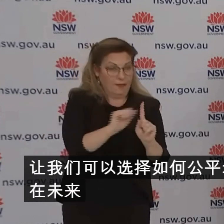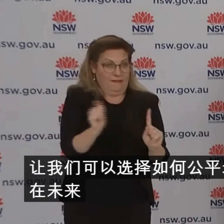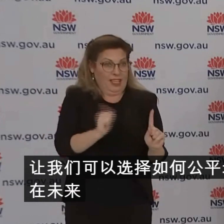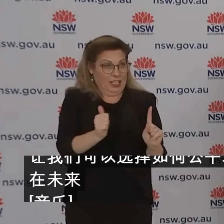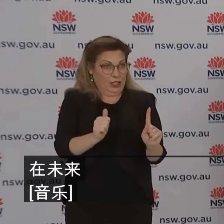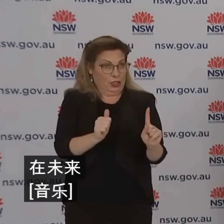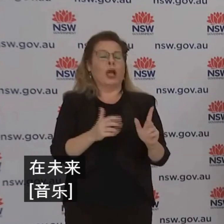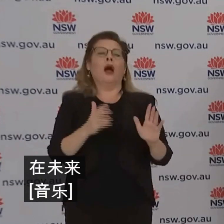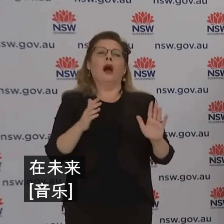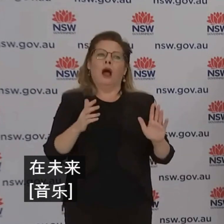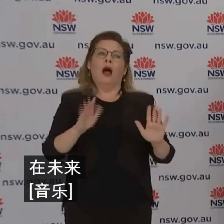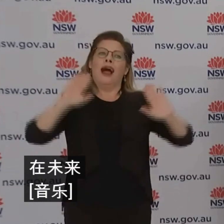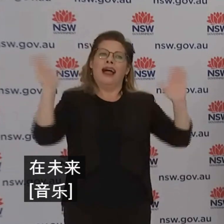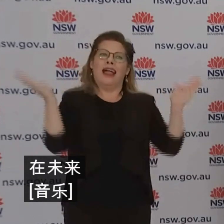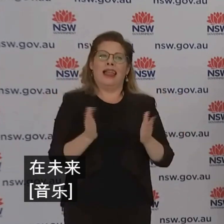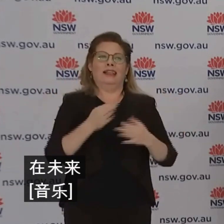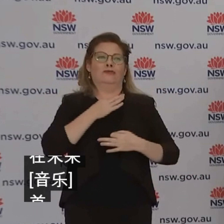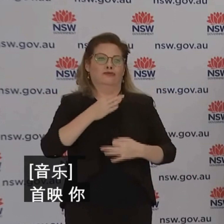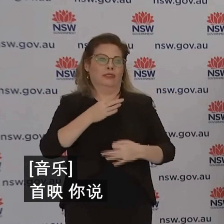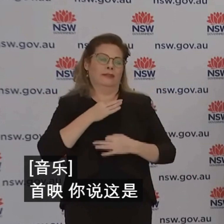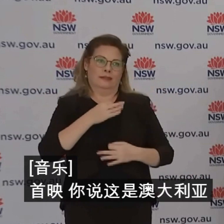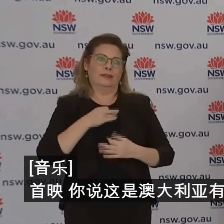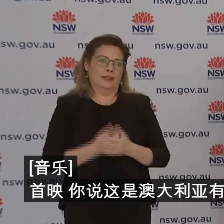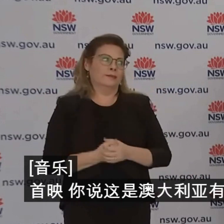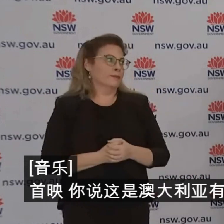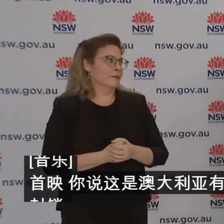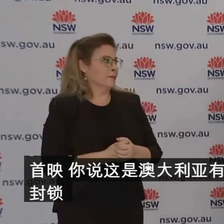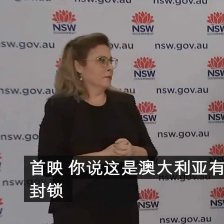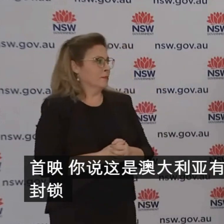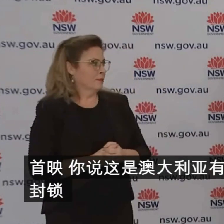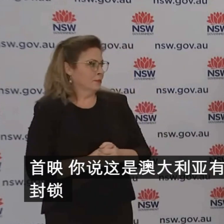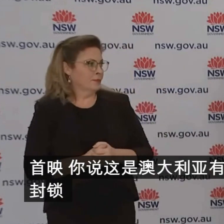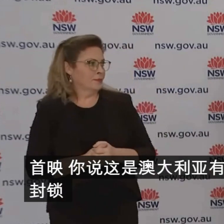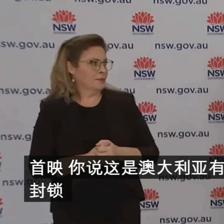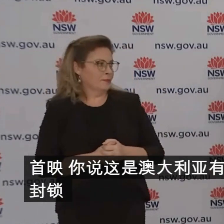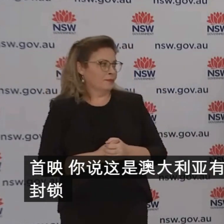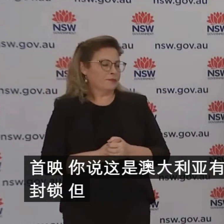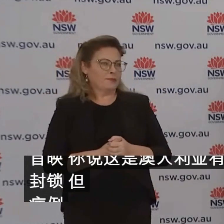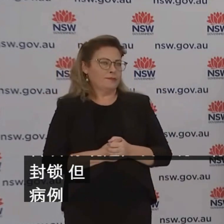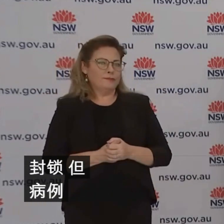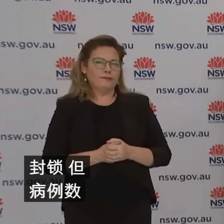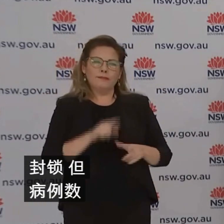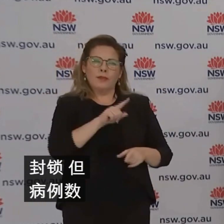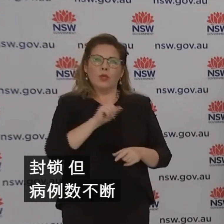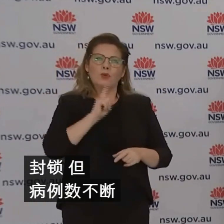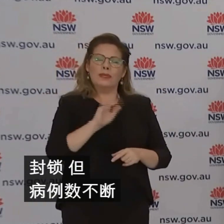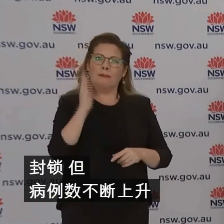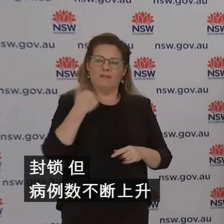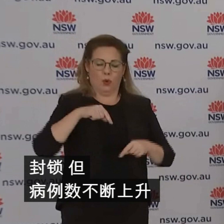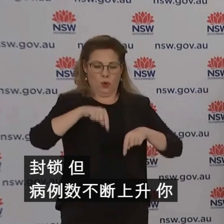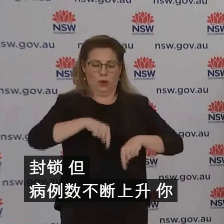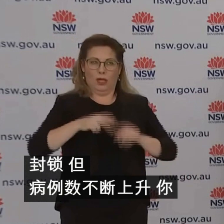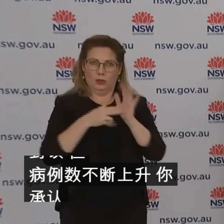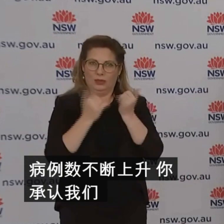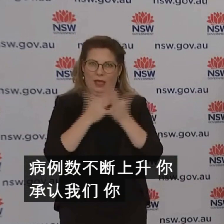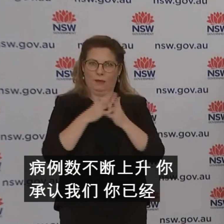future. Premier, on the regional spread, Premier, you've said this is the harshest lockdown Australia's ever seen, but the case numbers keep rising.